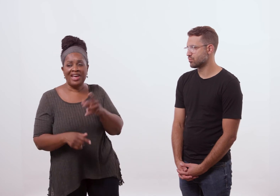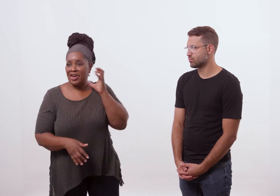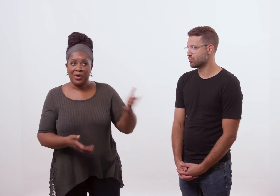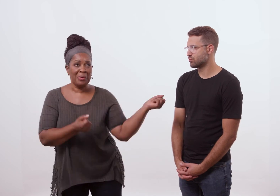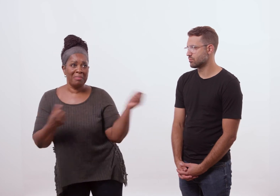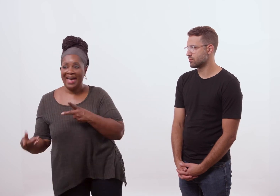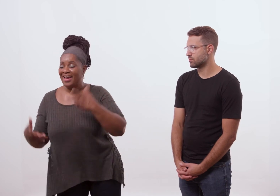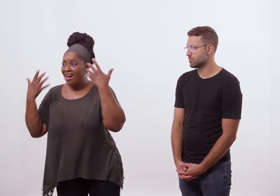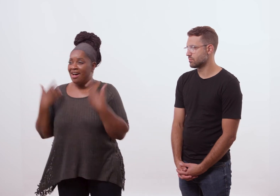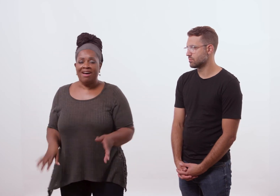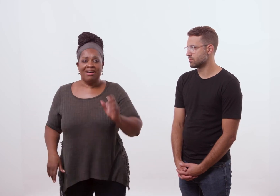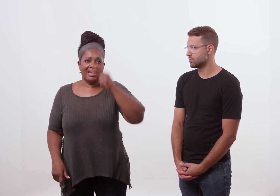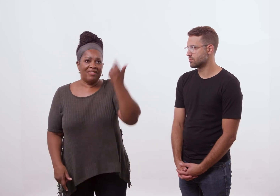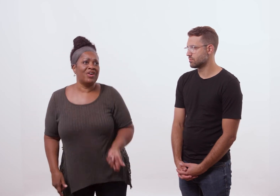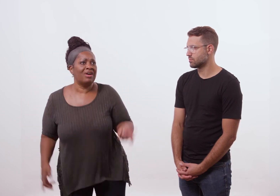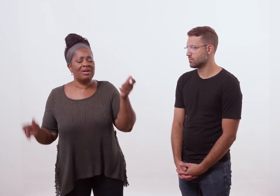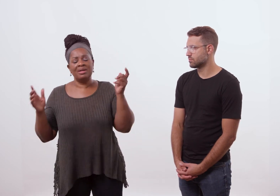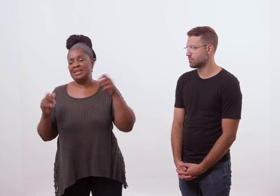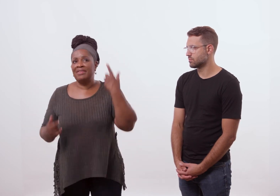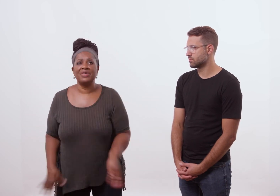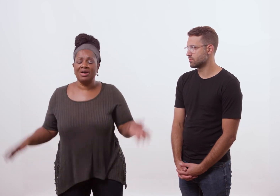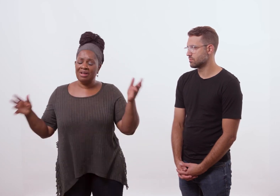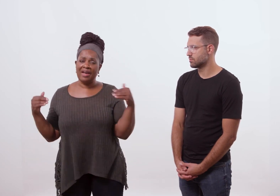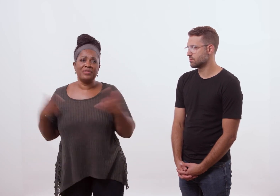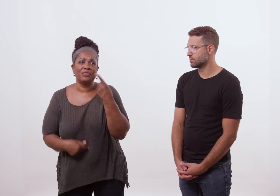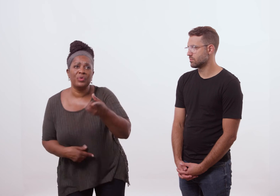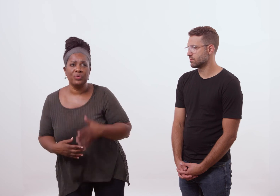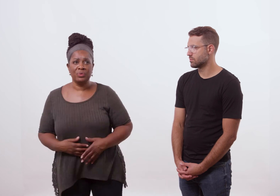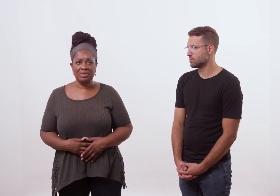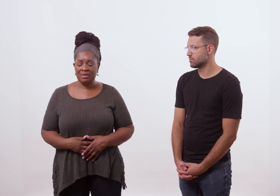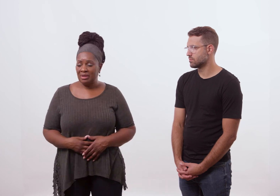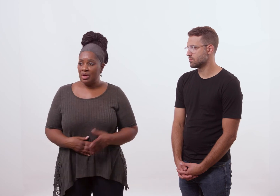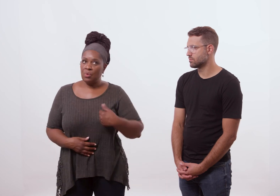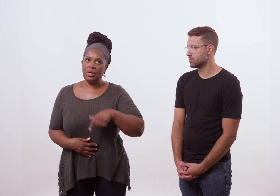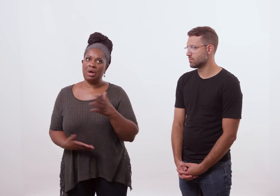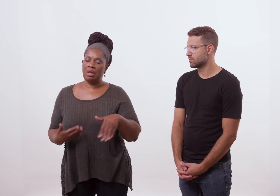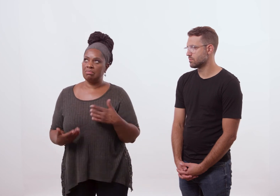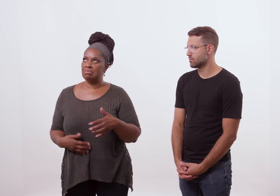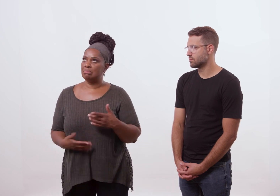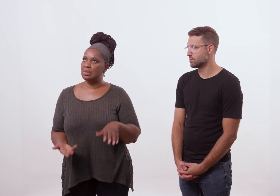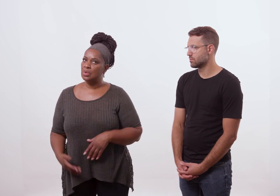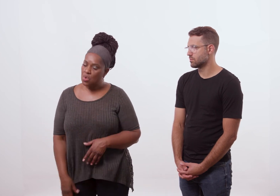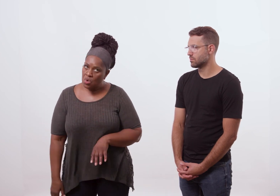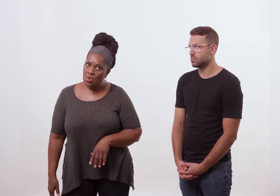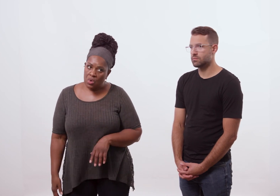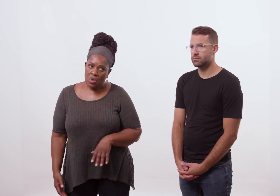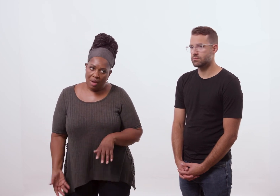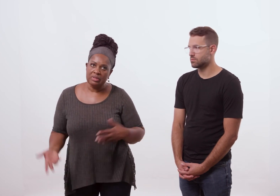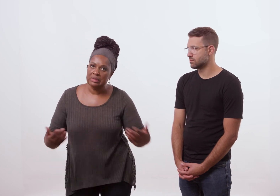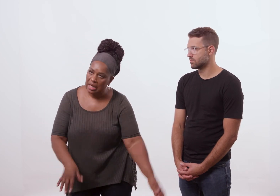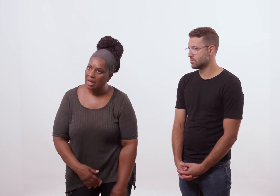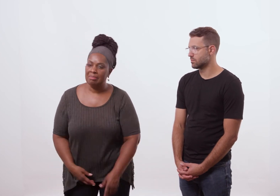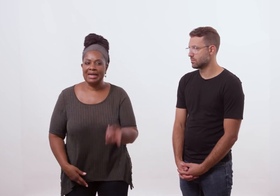them back! Nightfall! Oh, Nightfall, I feared for you. We were almost meat for the scavenger birds, but now